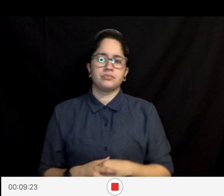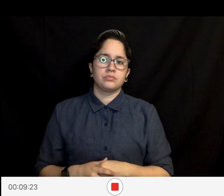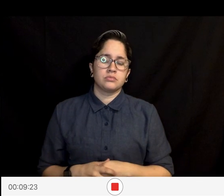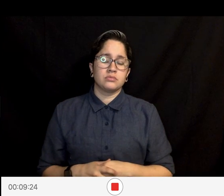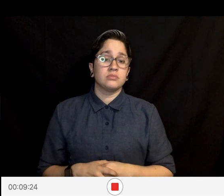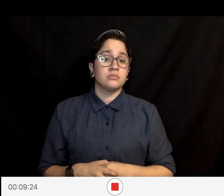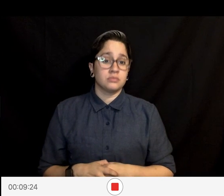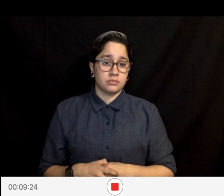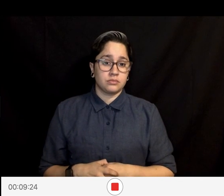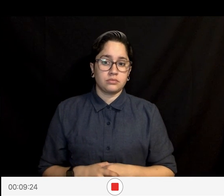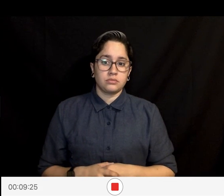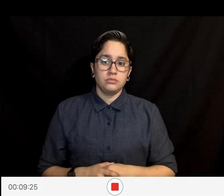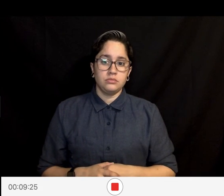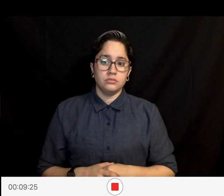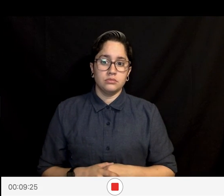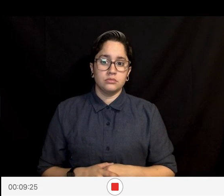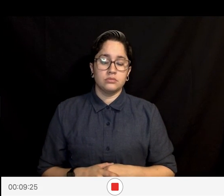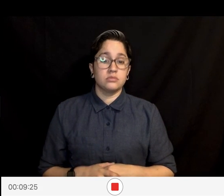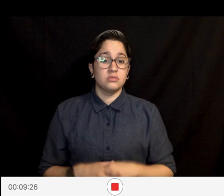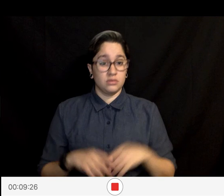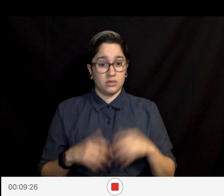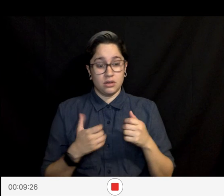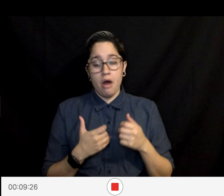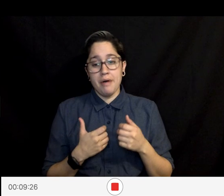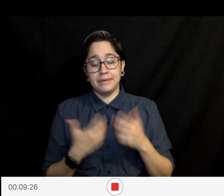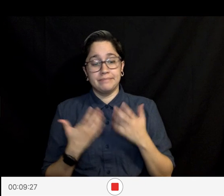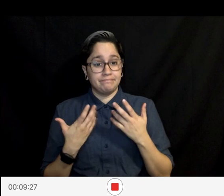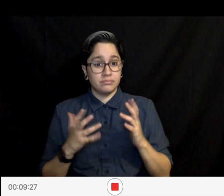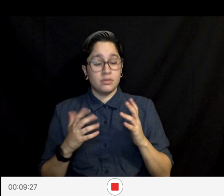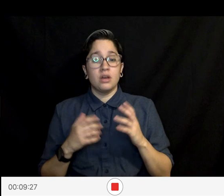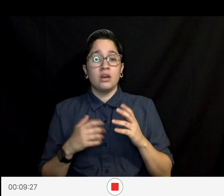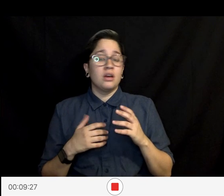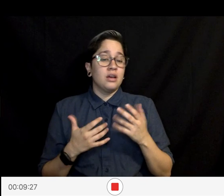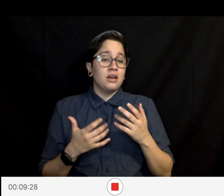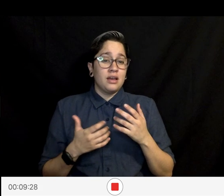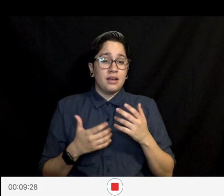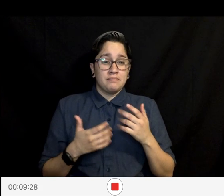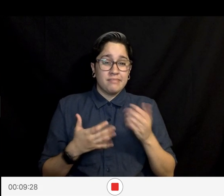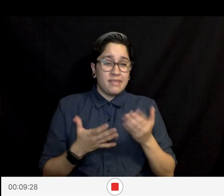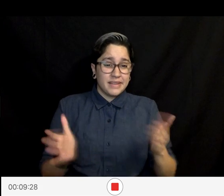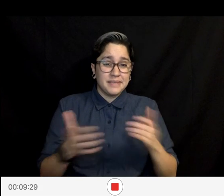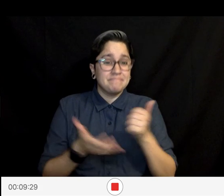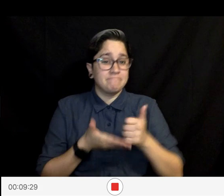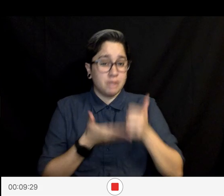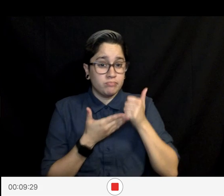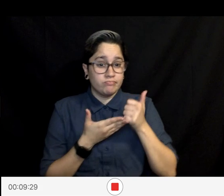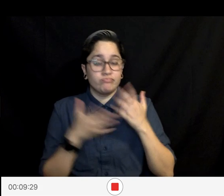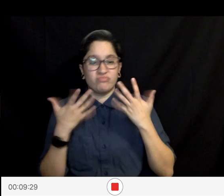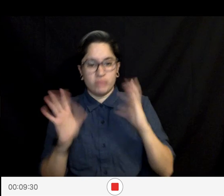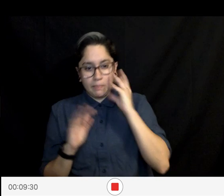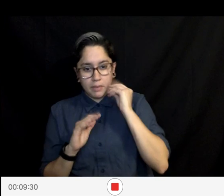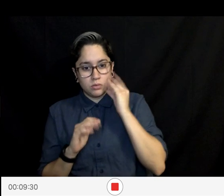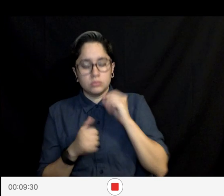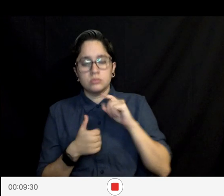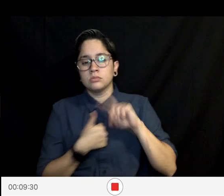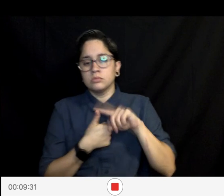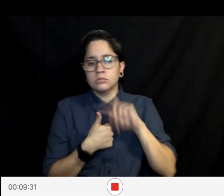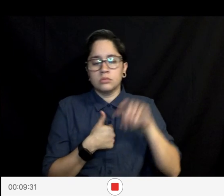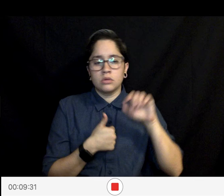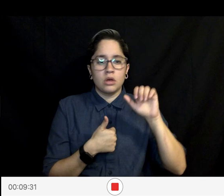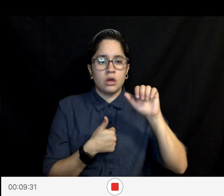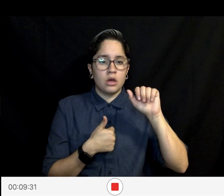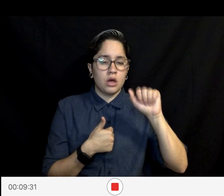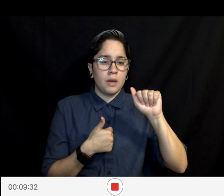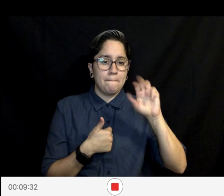Tried and true remedies for a jellyfish sting include cleaning the area with ammonia,